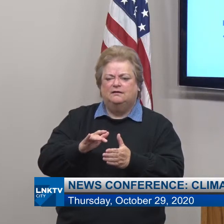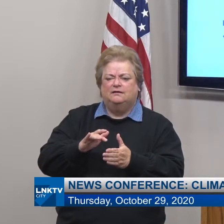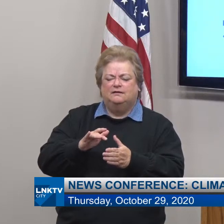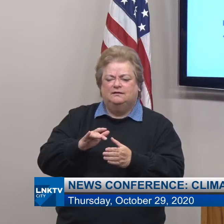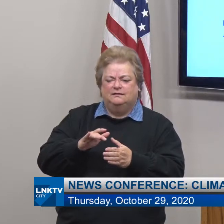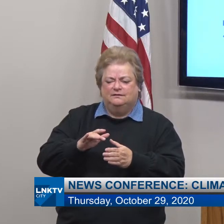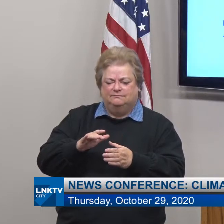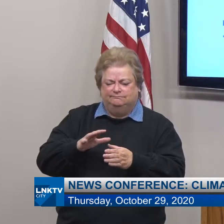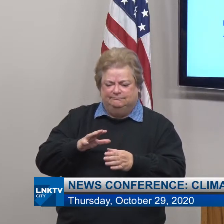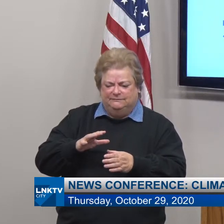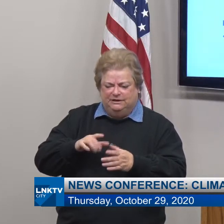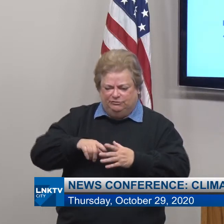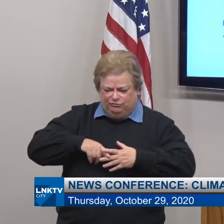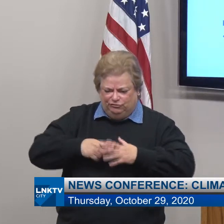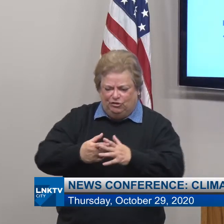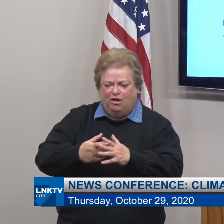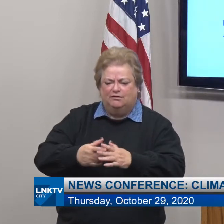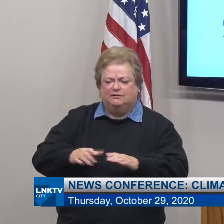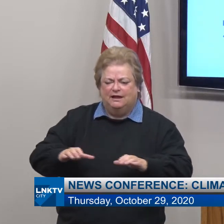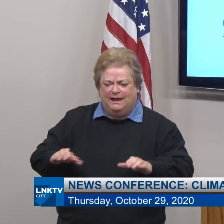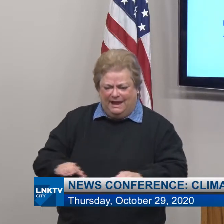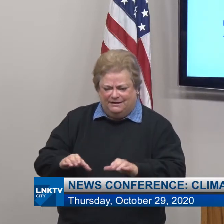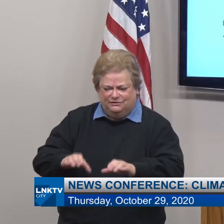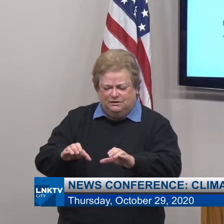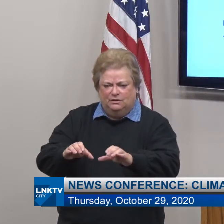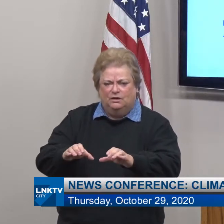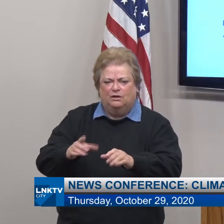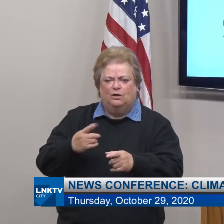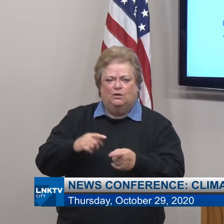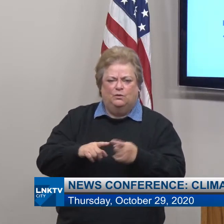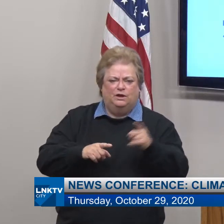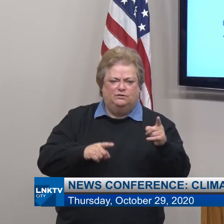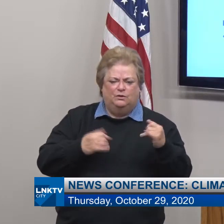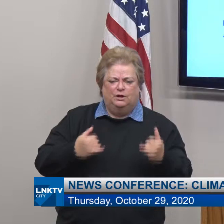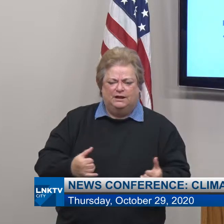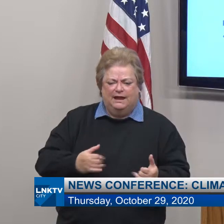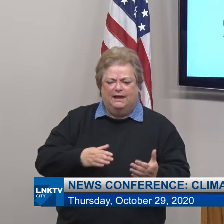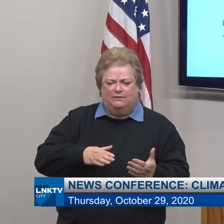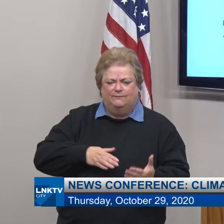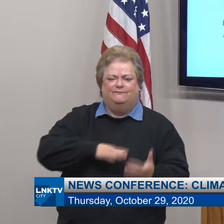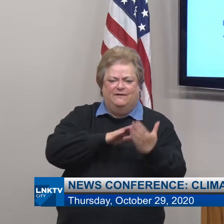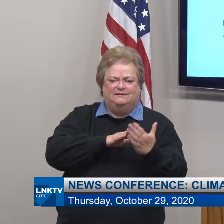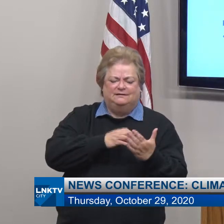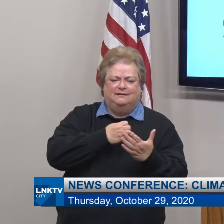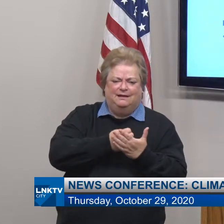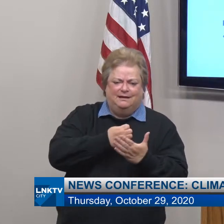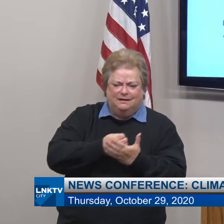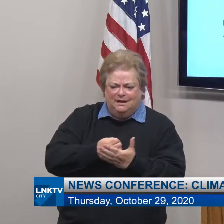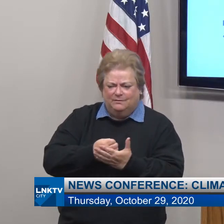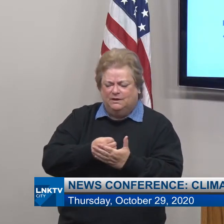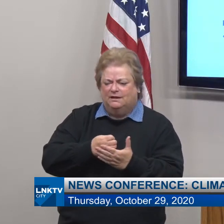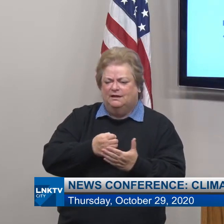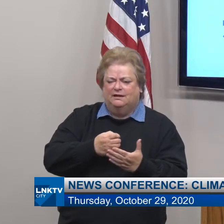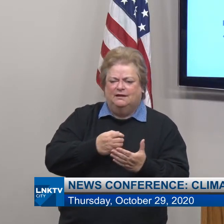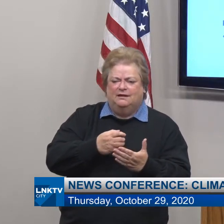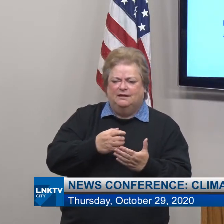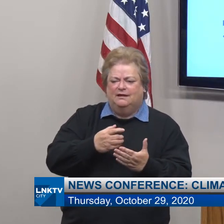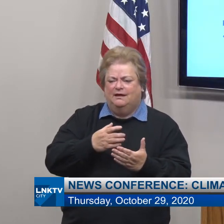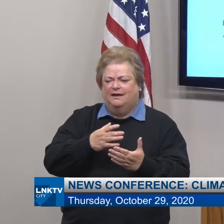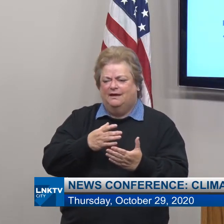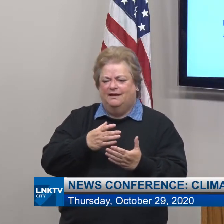into action and policy change when, you know, you're facing economic uncertainty related to the